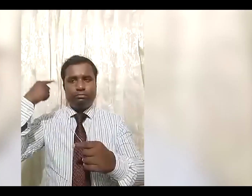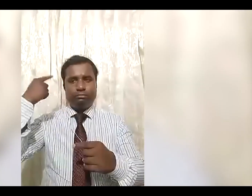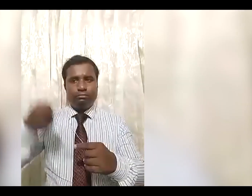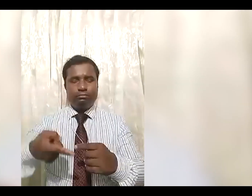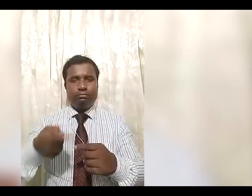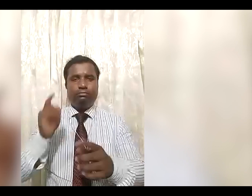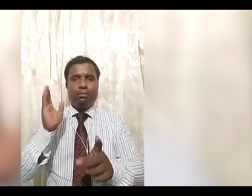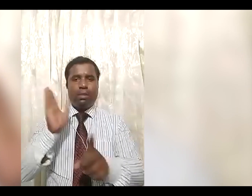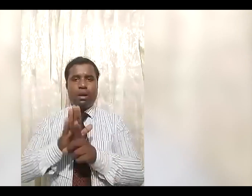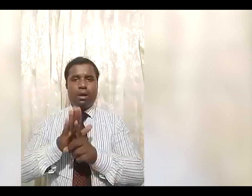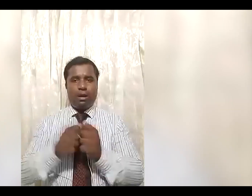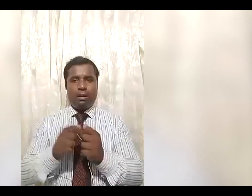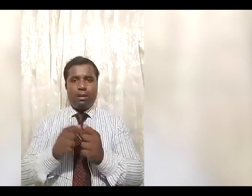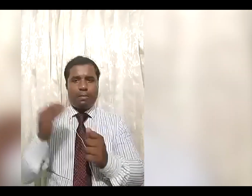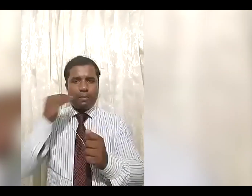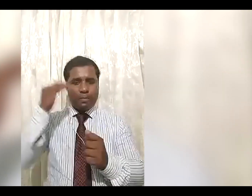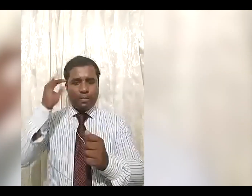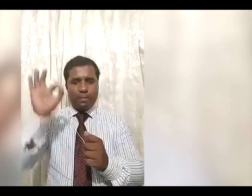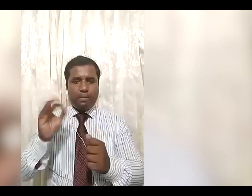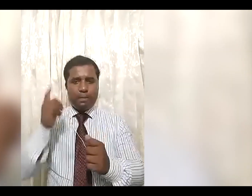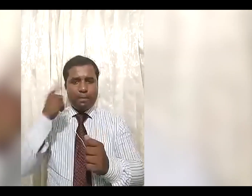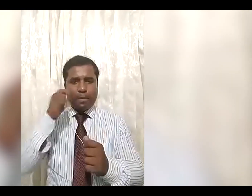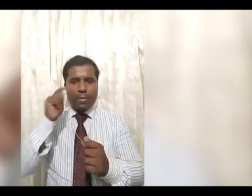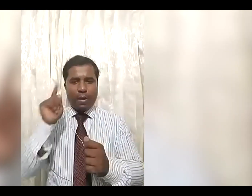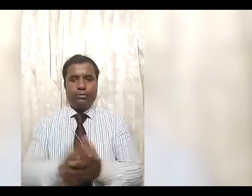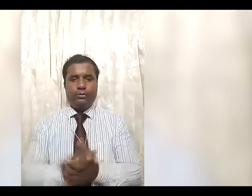helpful to persons with disabilities.